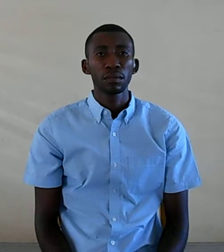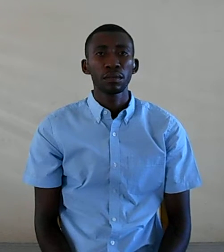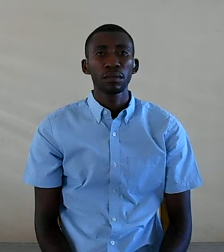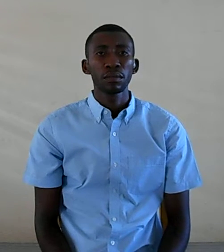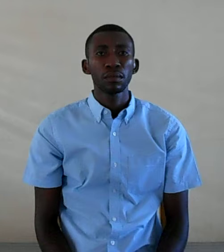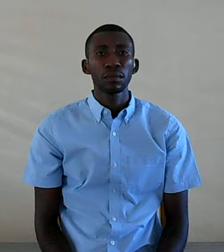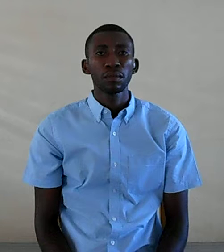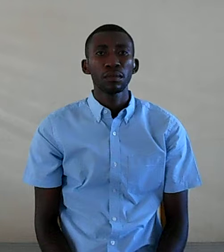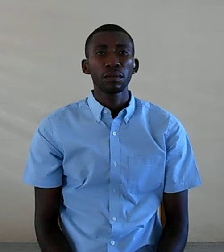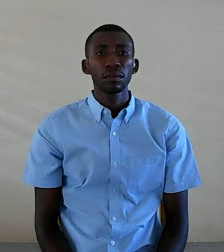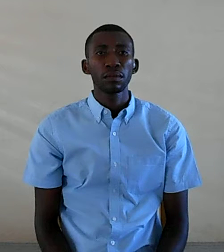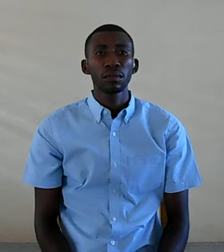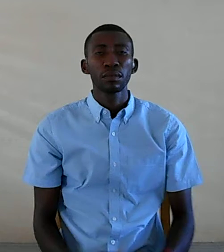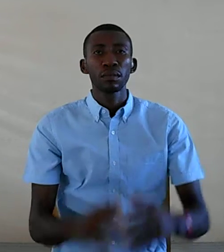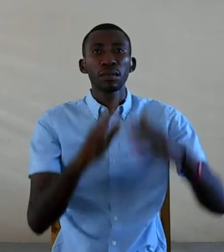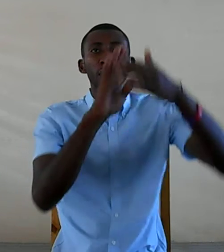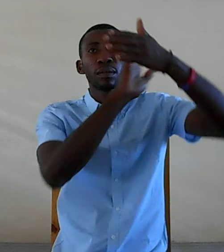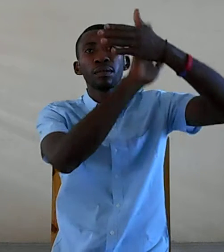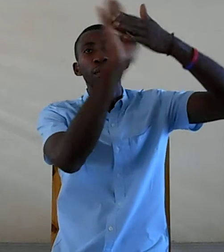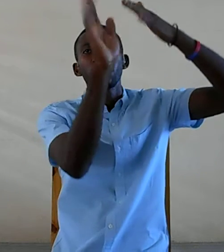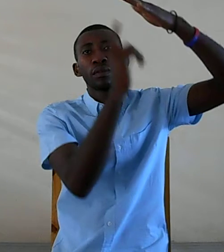Ceiling. Plafond.